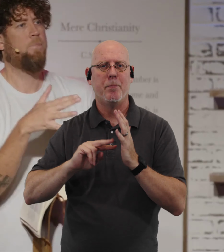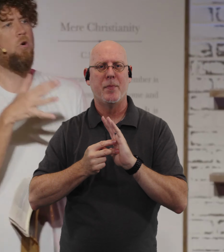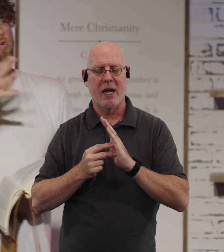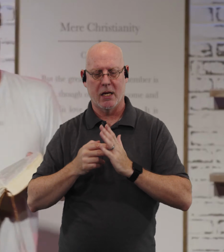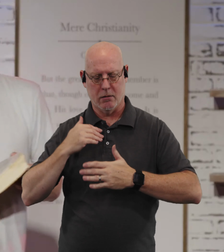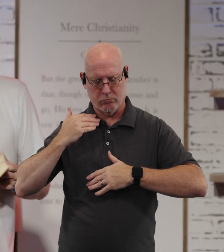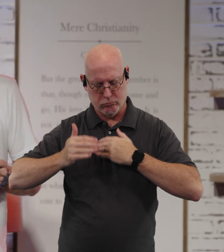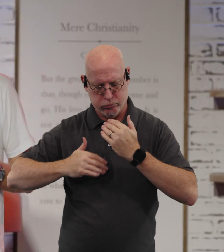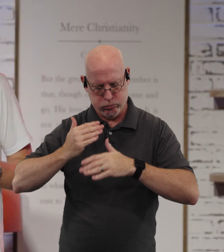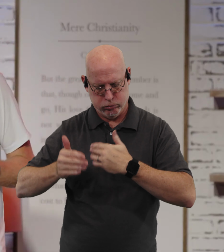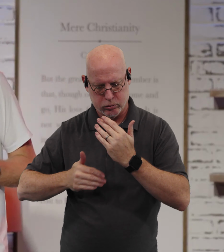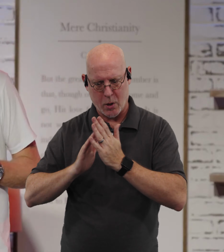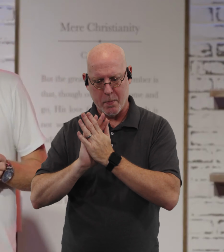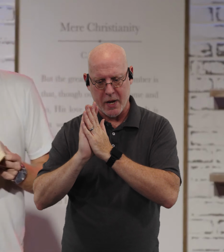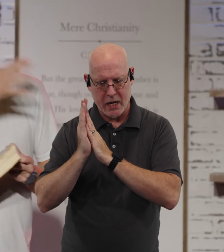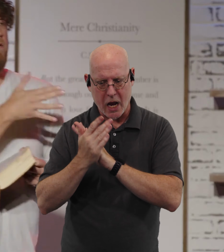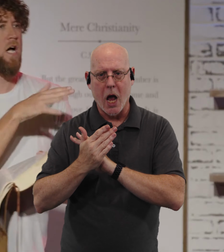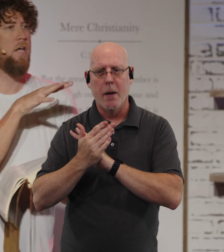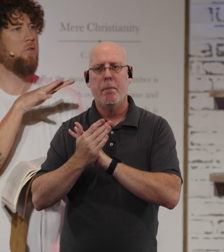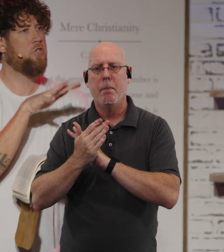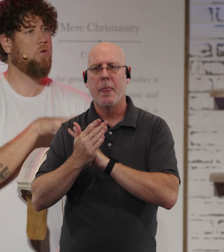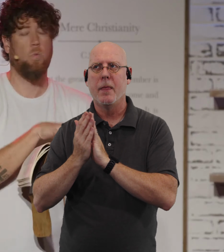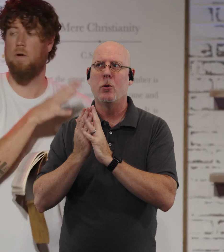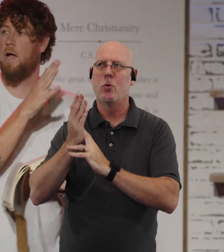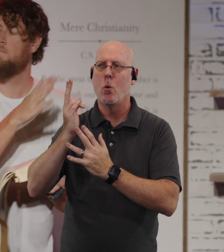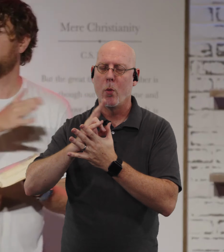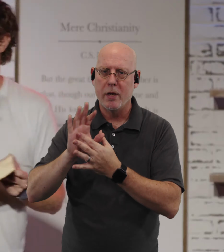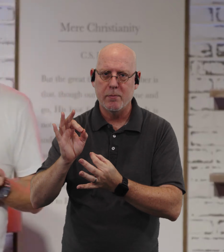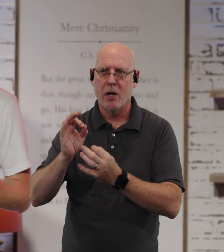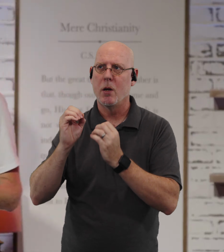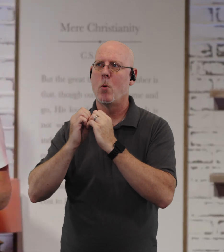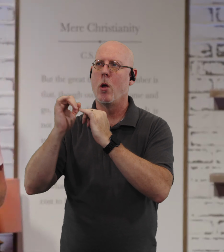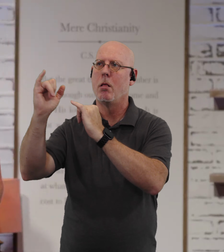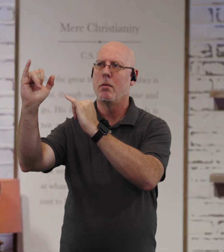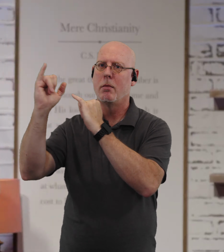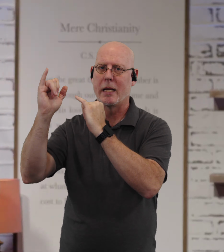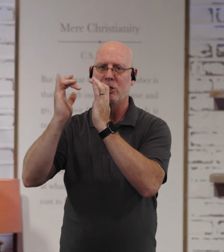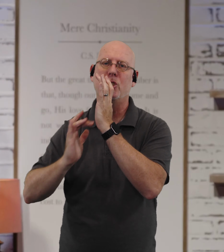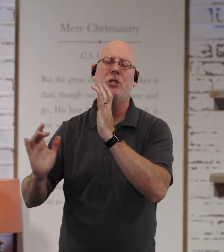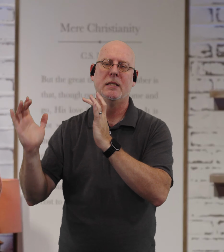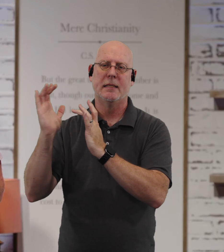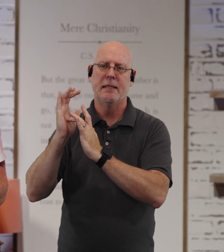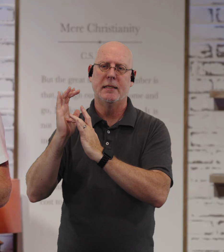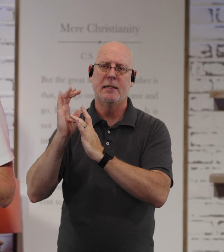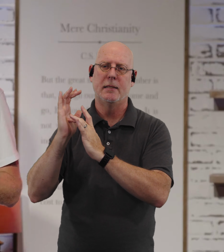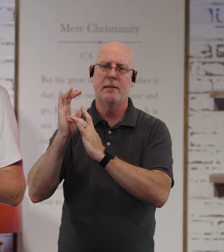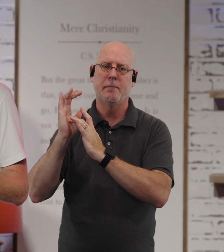a progression to be, by the Spirit of God, through the truth, the word of God, more like Jesus.